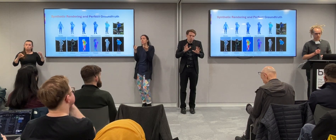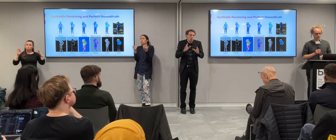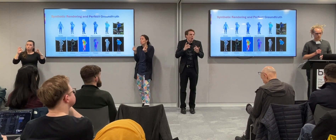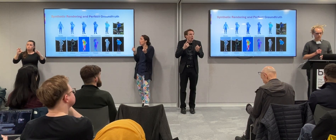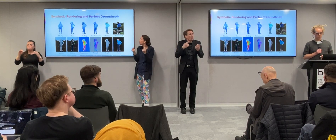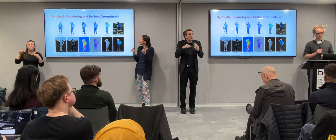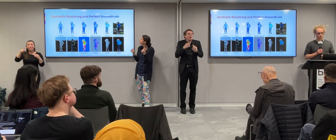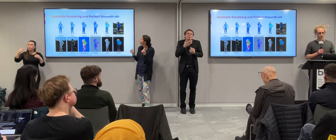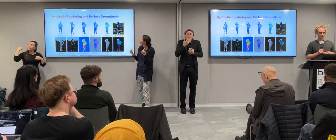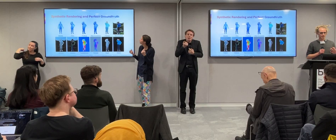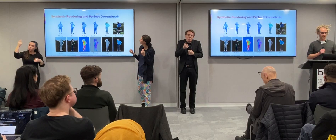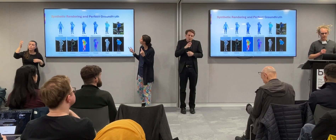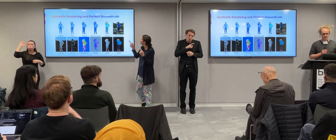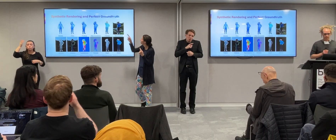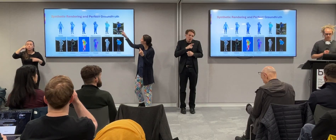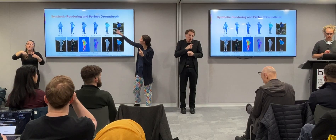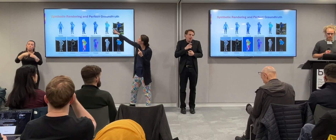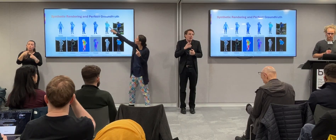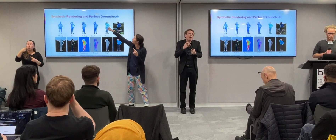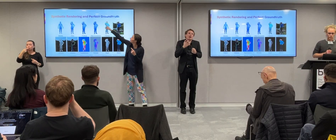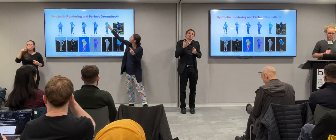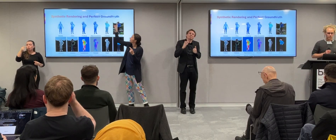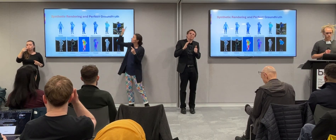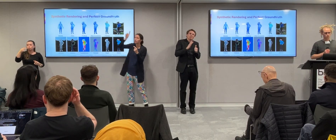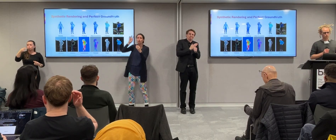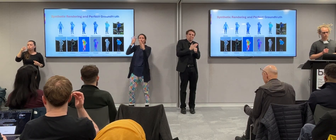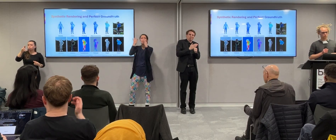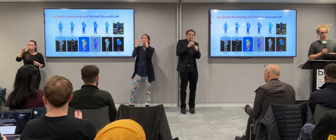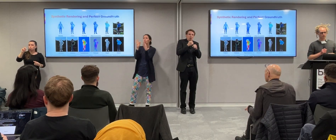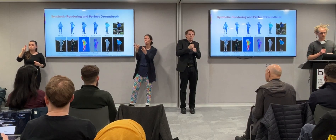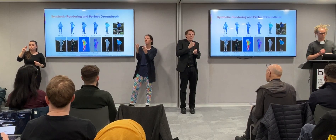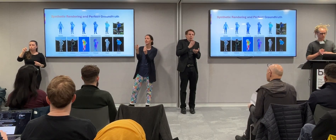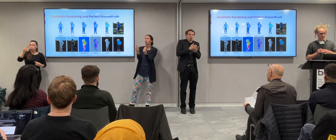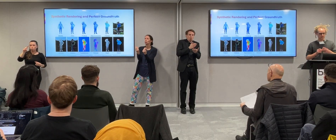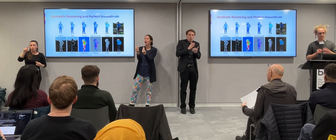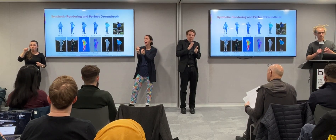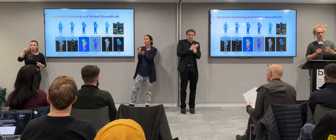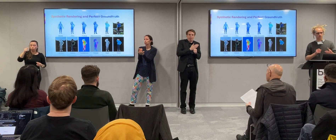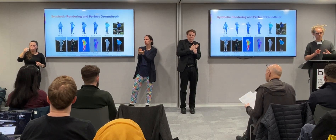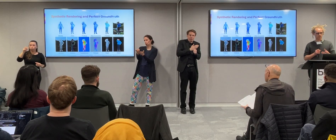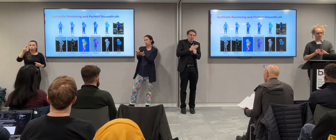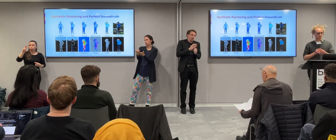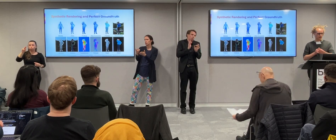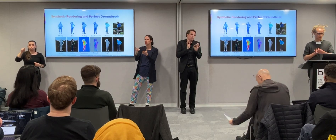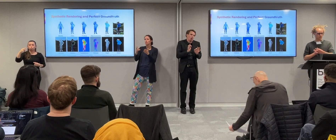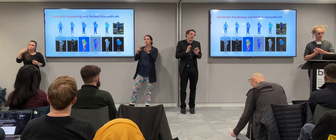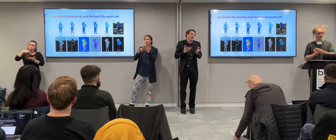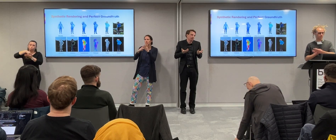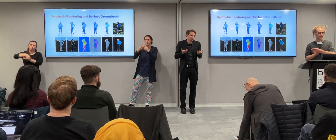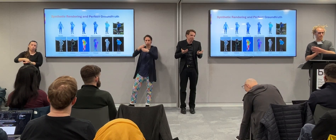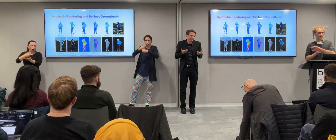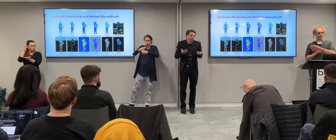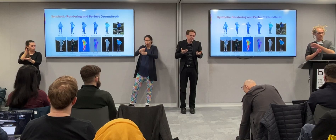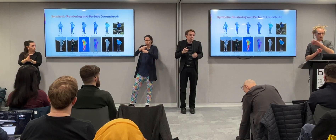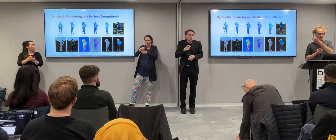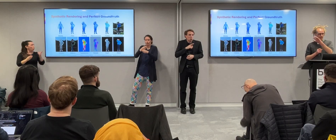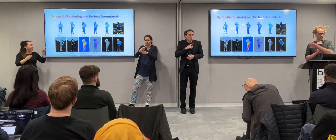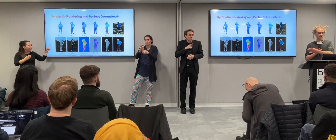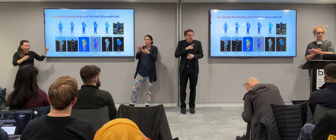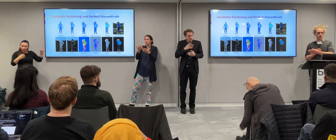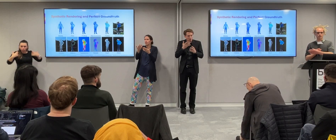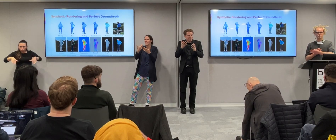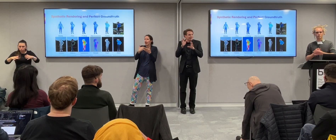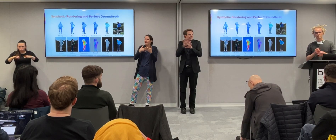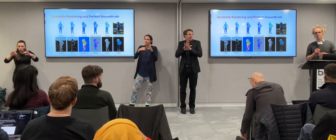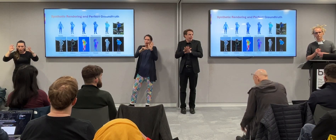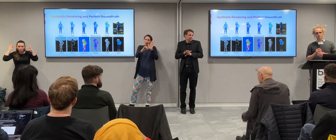right? For this synthetic data, we basically generate it in a way that we have the